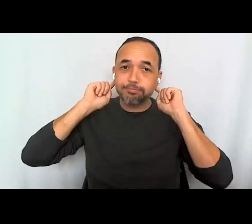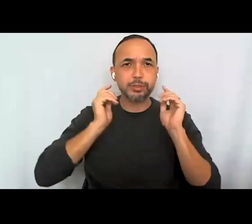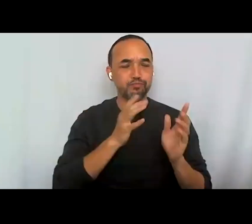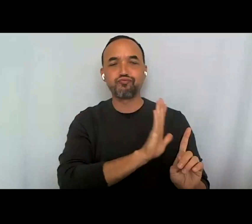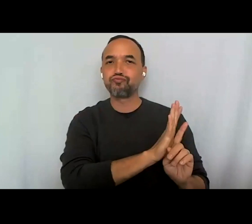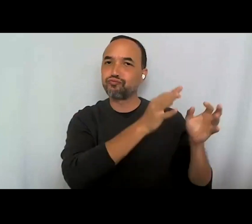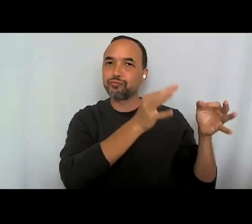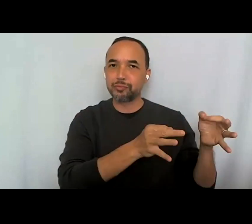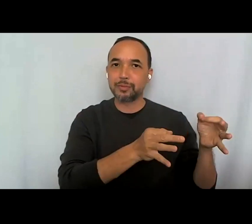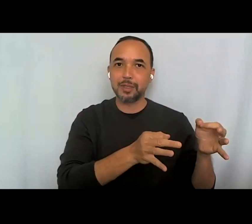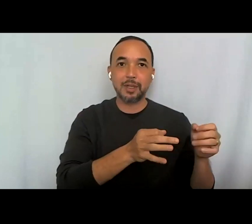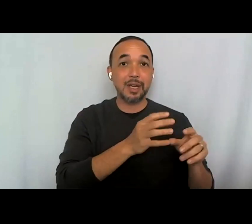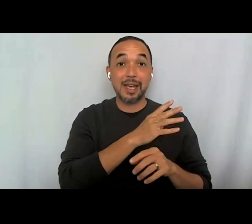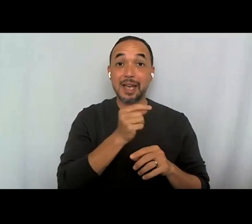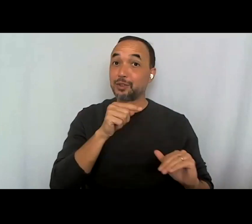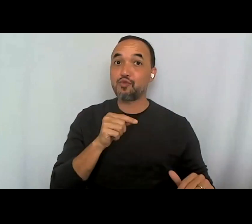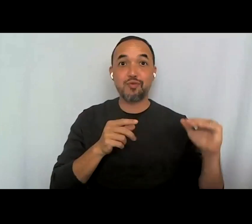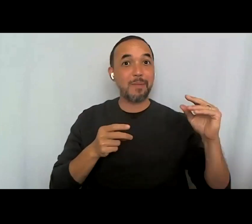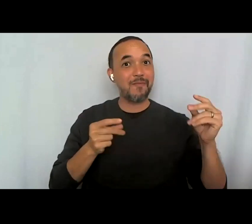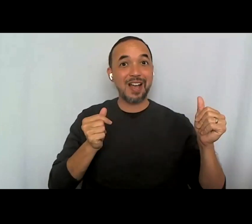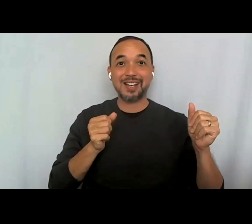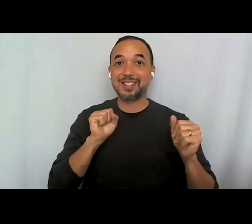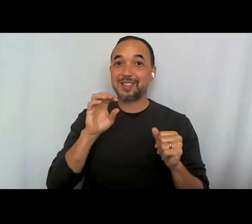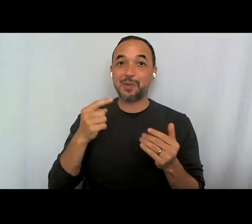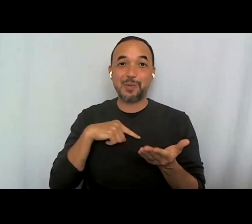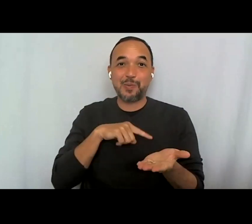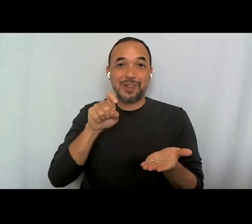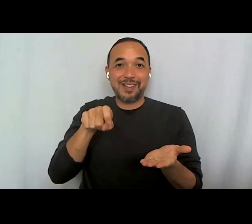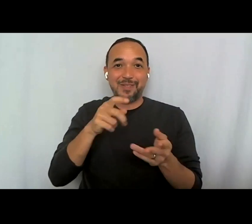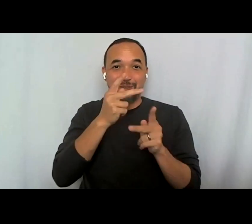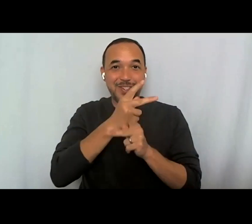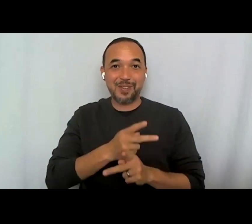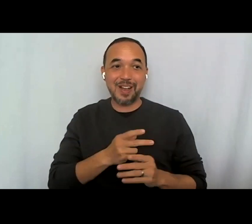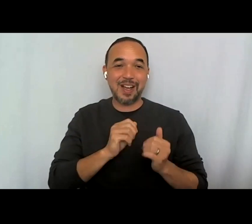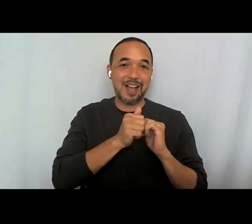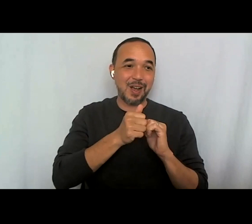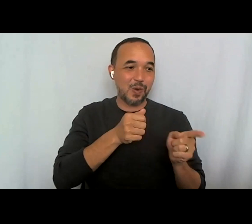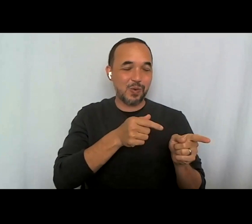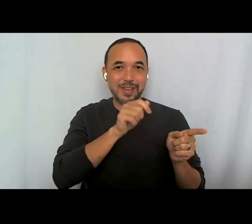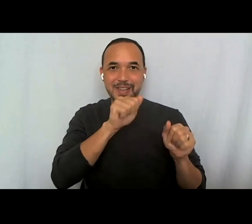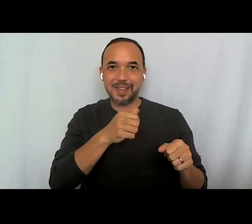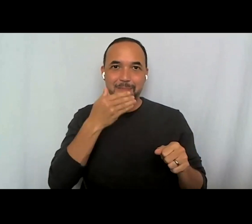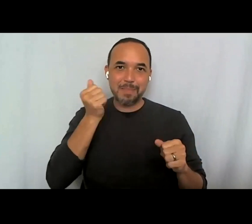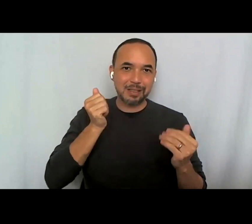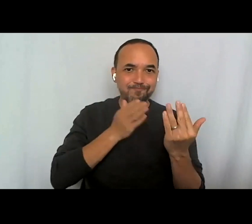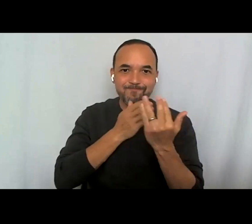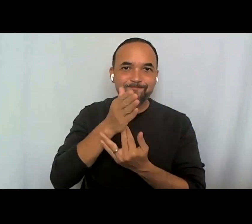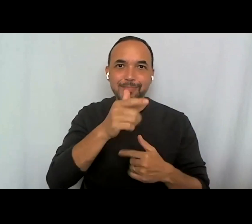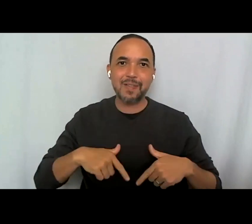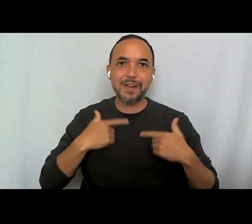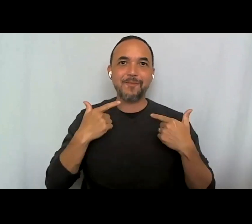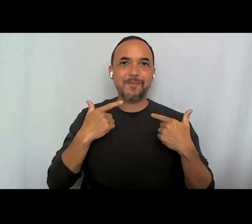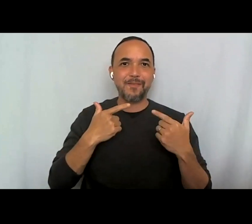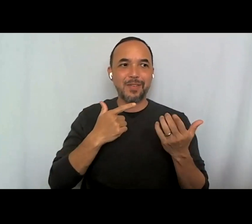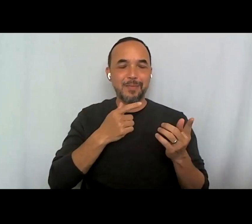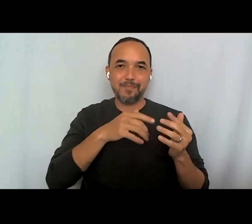And he's growing up fast, so we need to figure out how he can make a life for himself, and how he can make